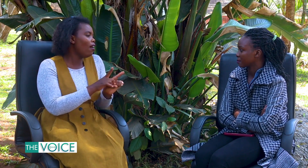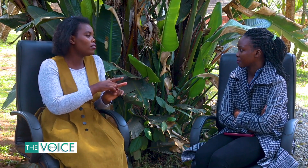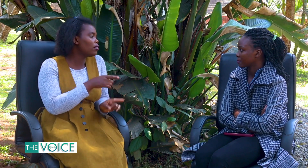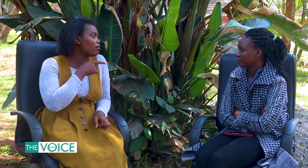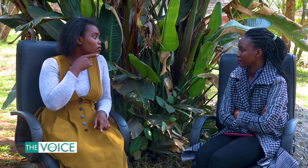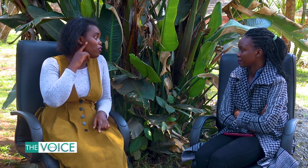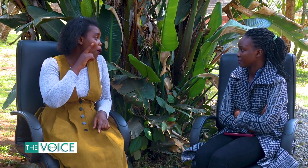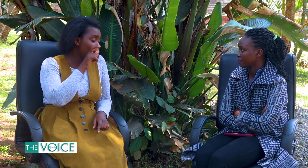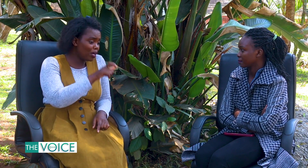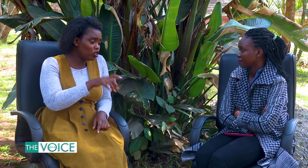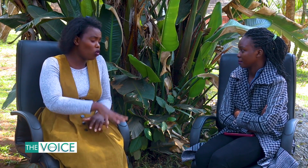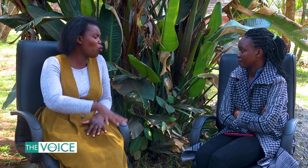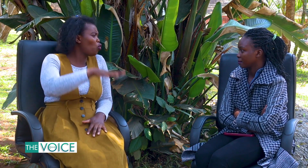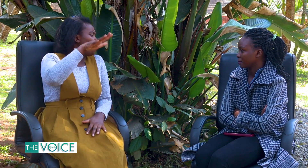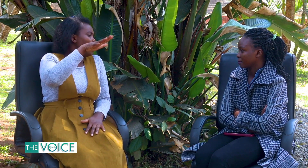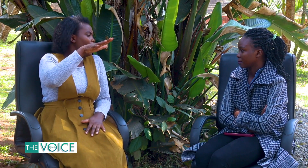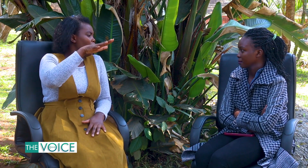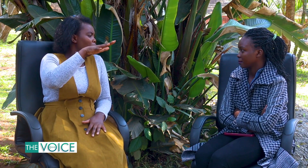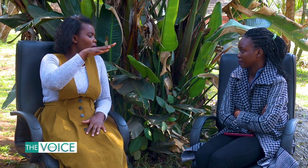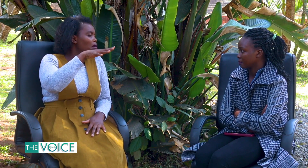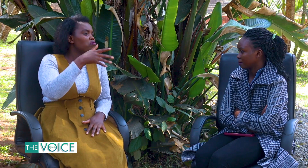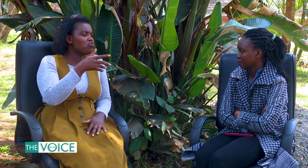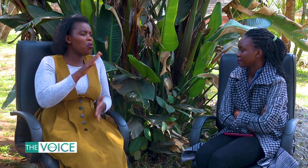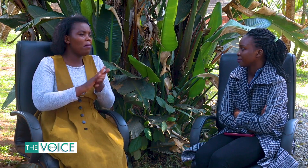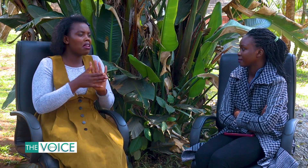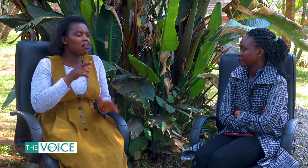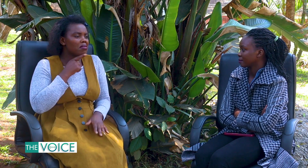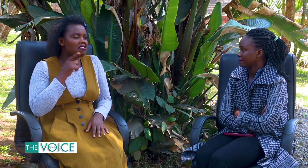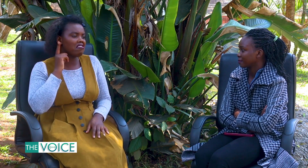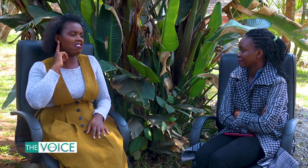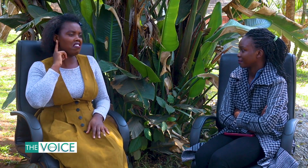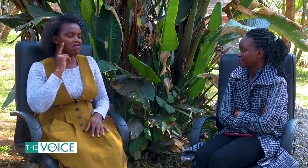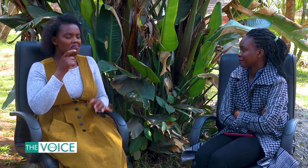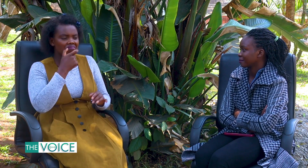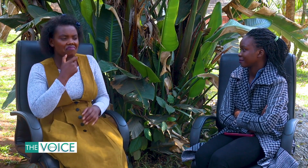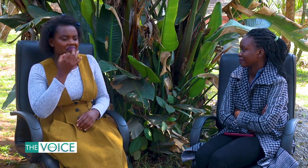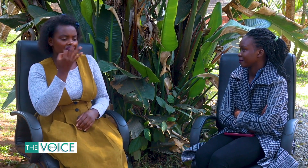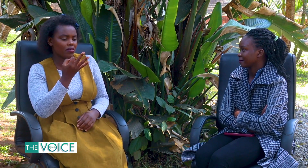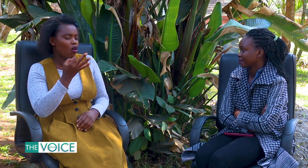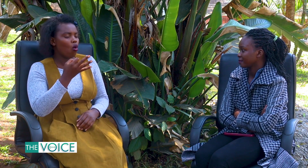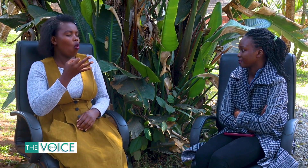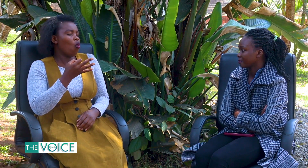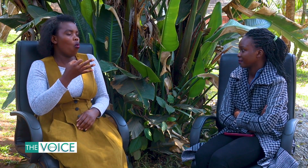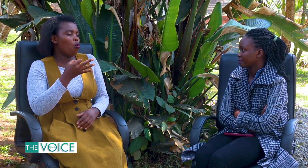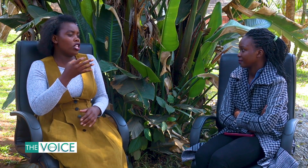you grow up after you became deaf when you were 3 years old? Did you join a deaf school